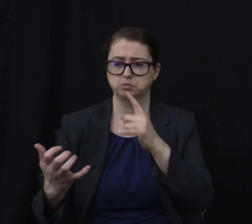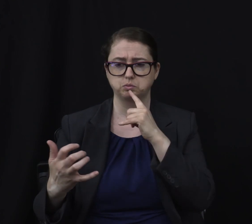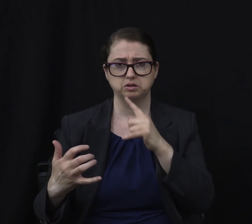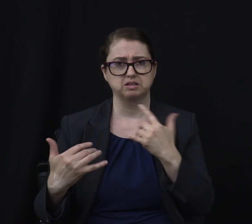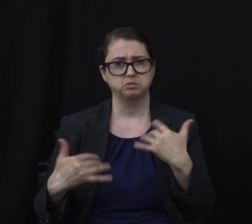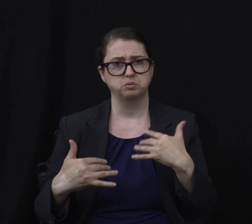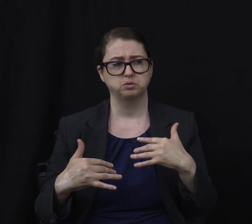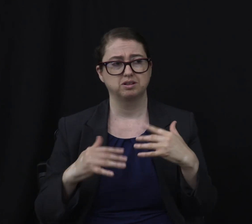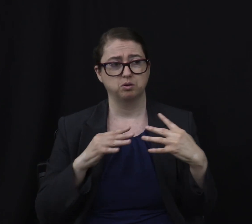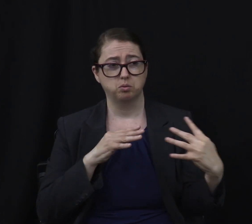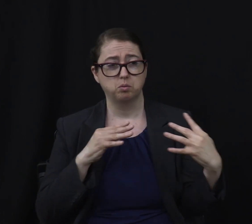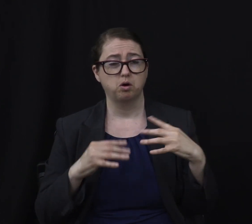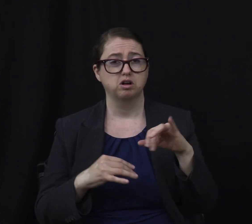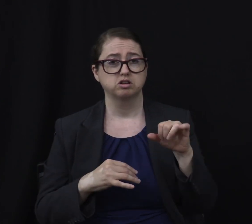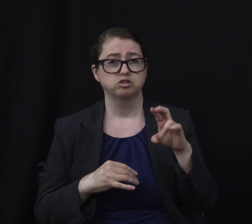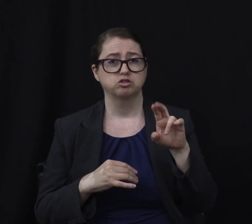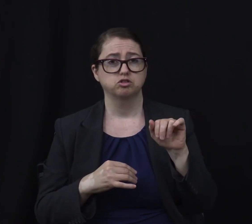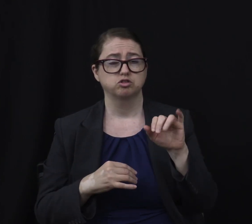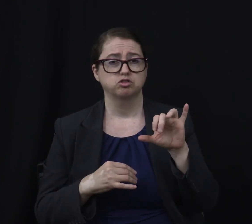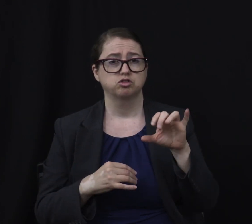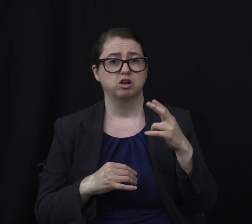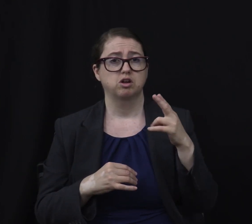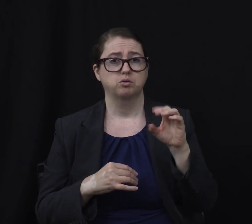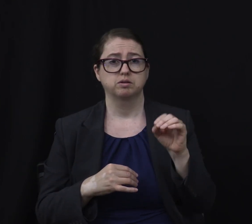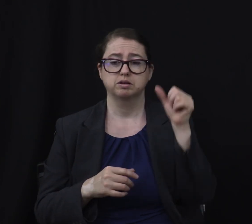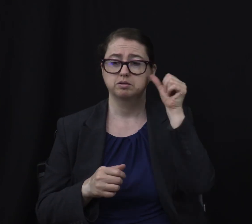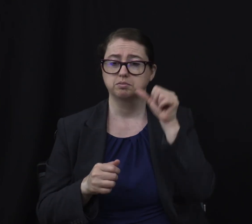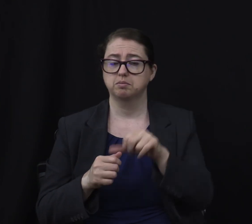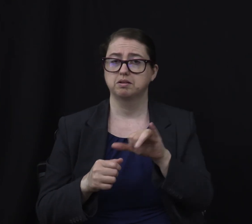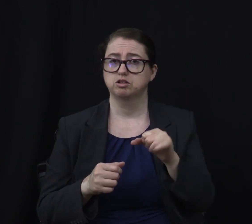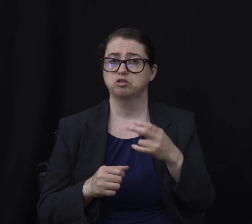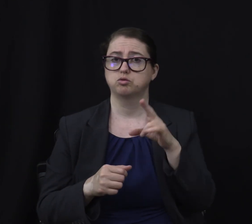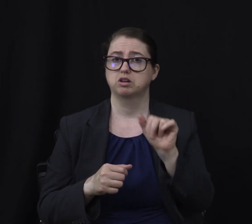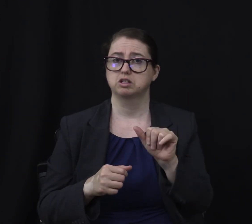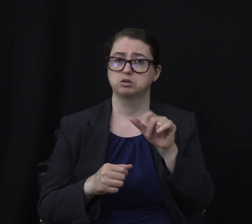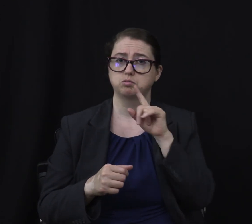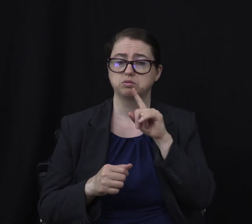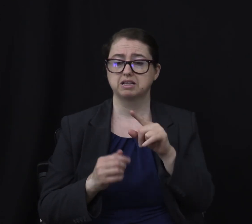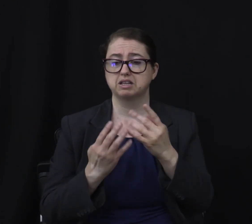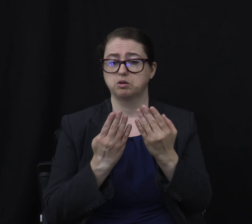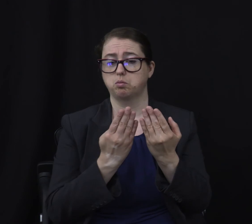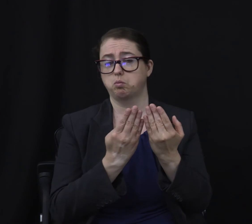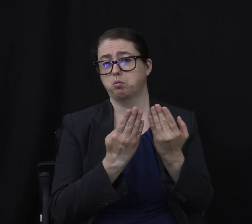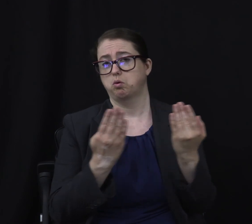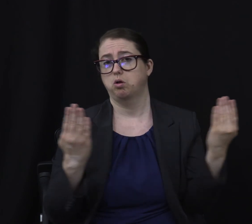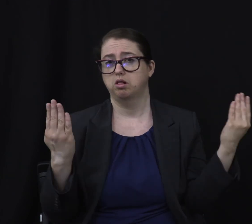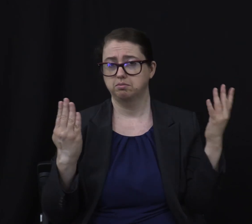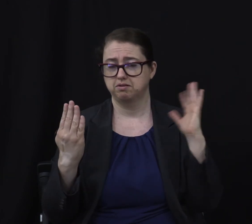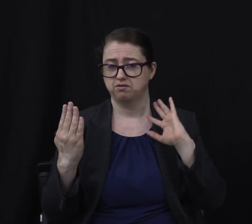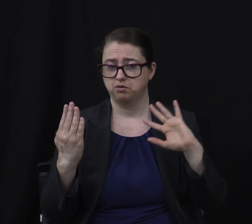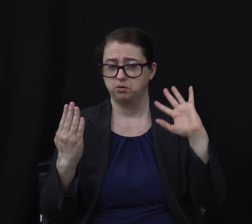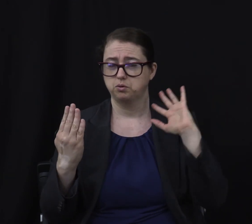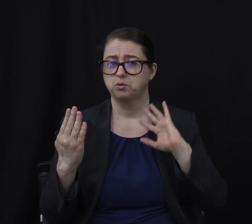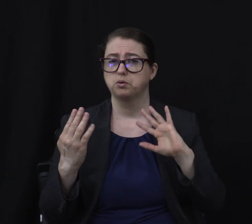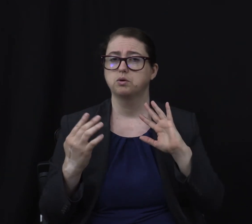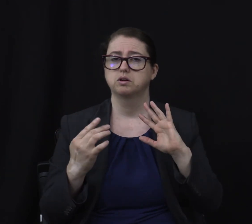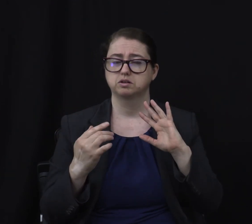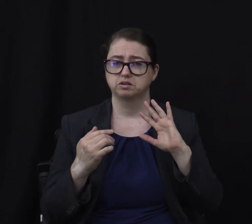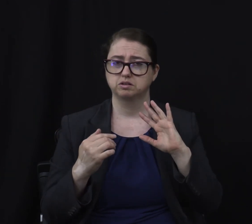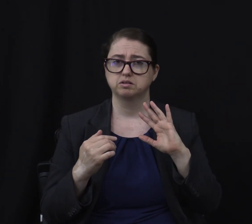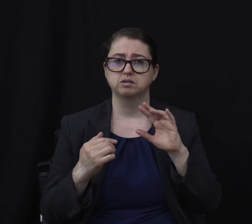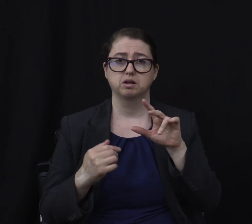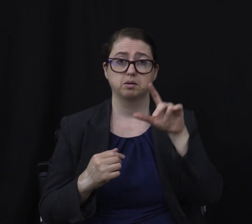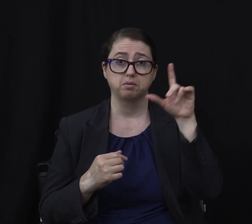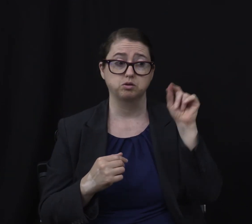Jericho. Remembering when he stood before great walls outside of Canaan the last time, that Moses said to him, hey, Joshua,